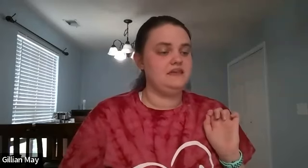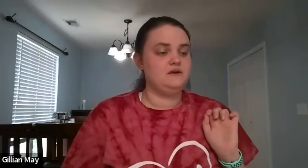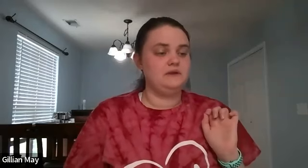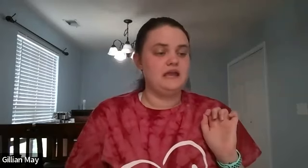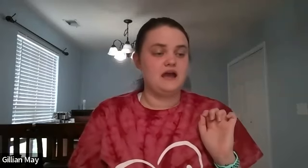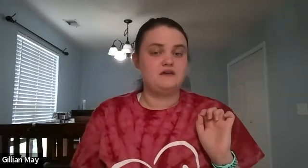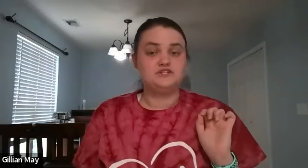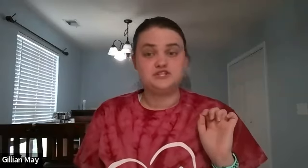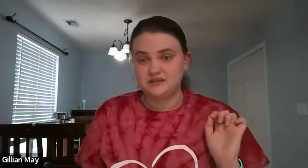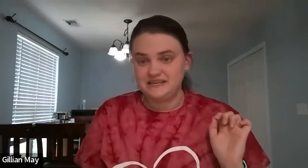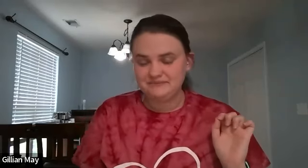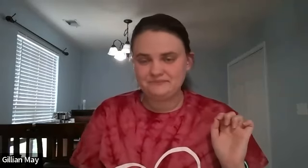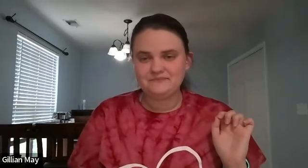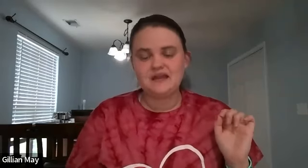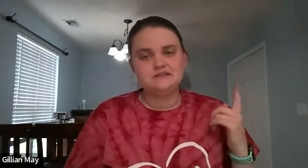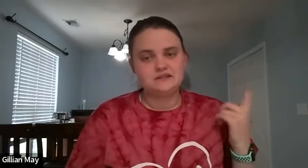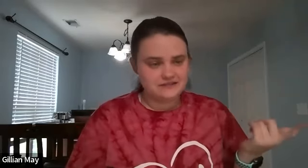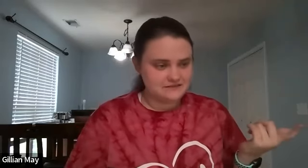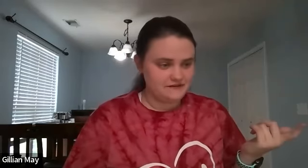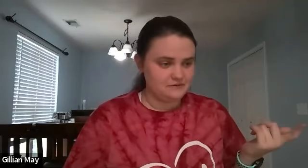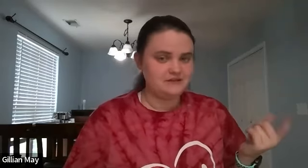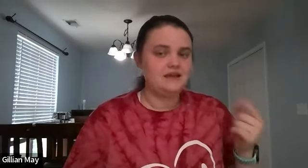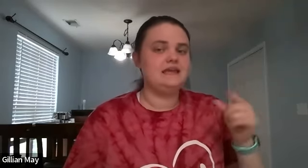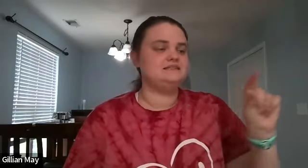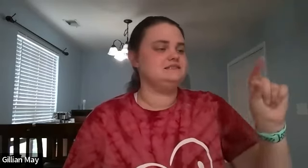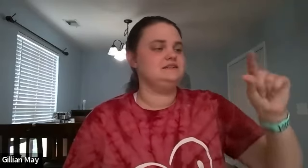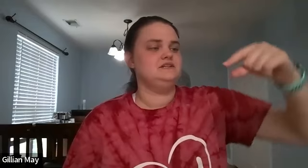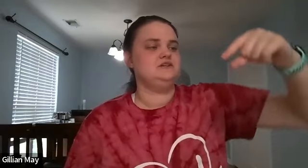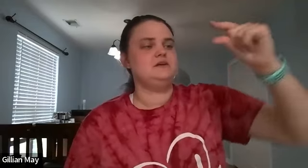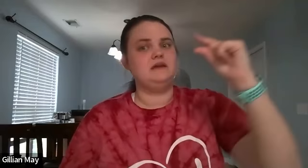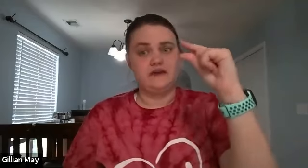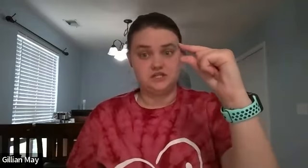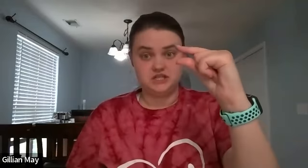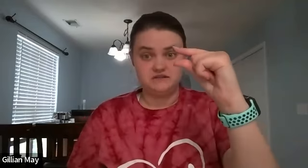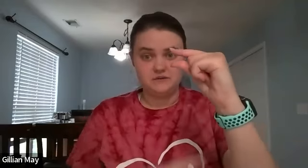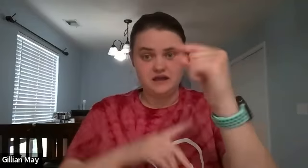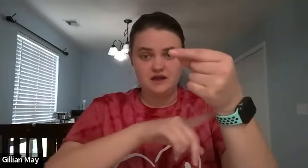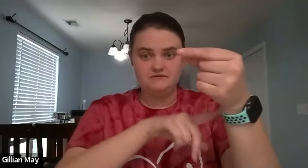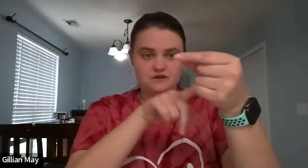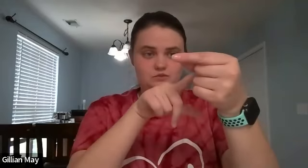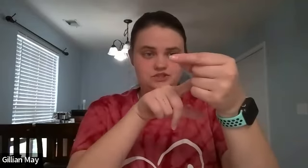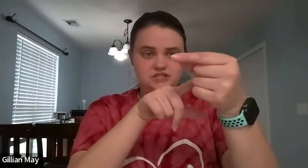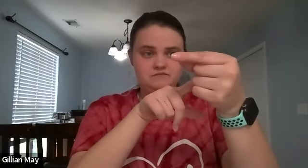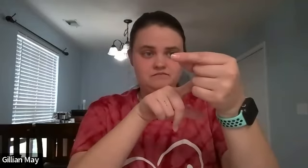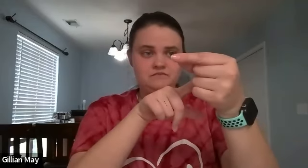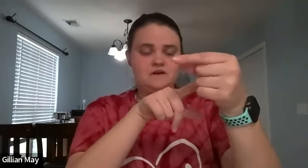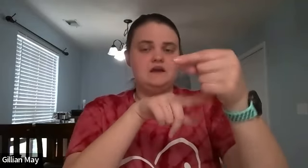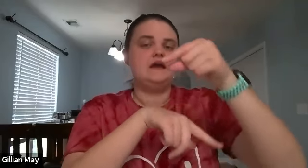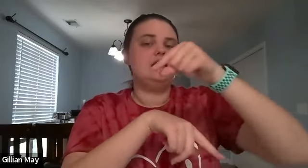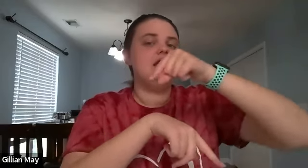Then we have turkey. Turkey's a fun one. You're gonna make that G that we have, that normal G, and now